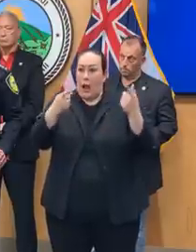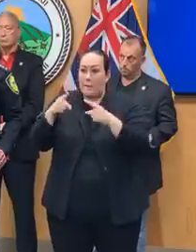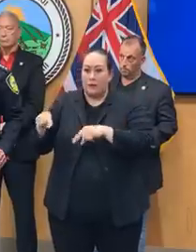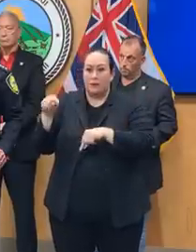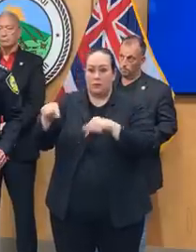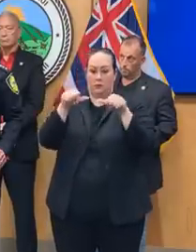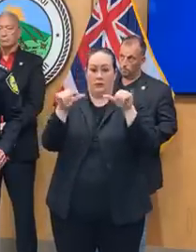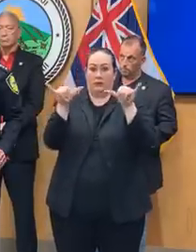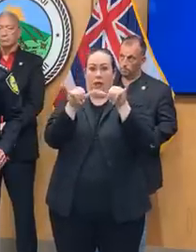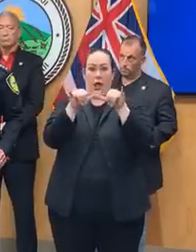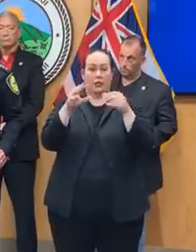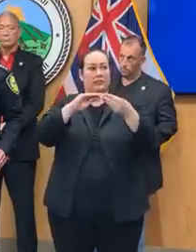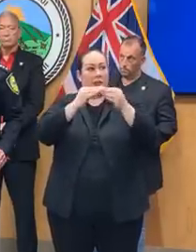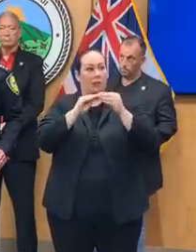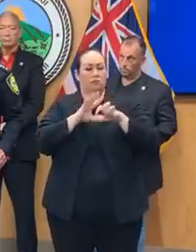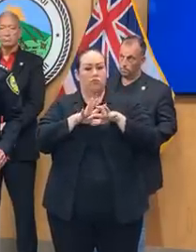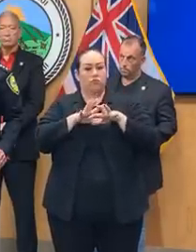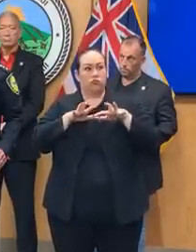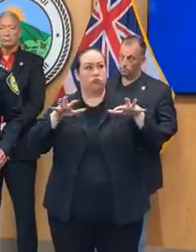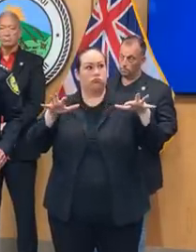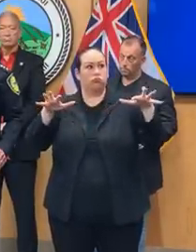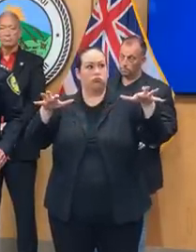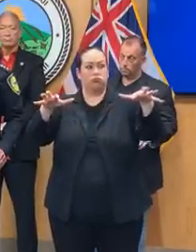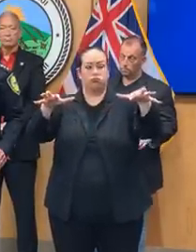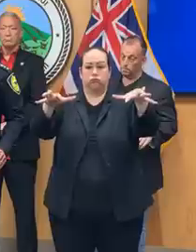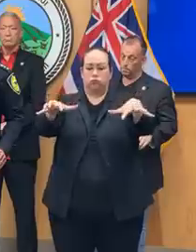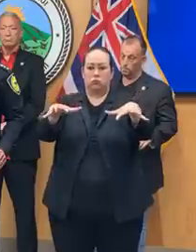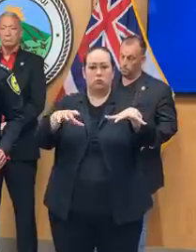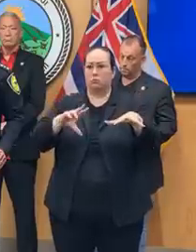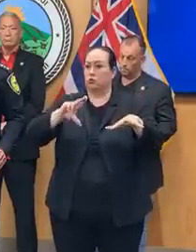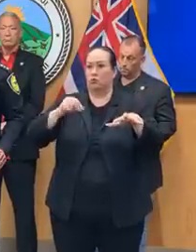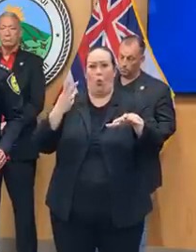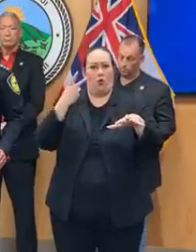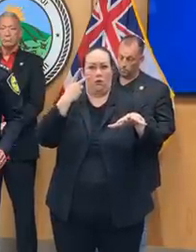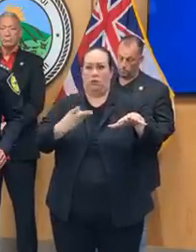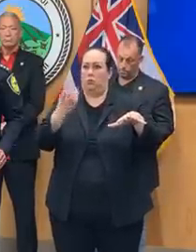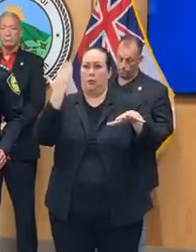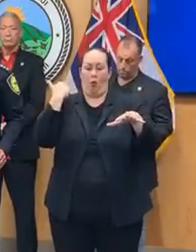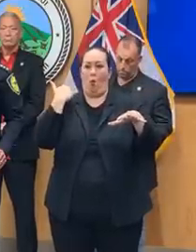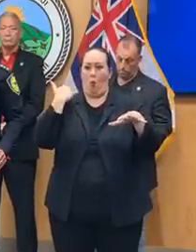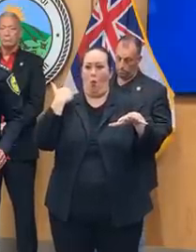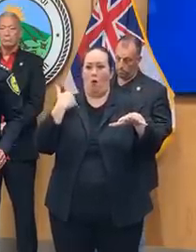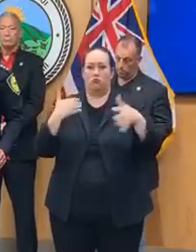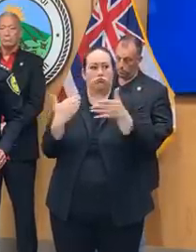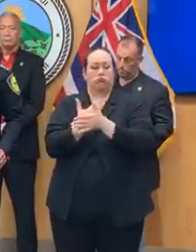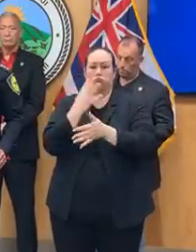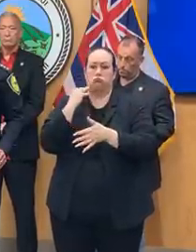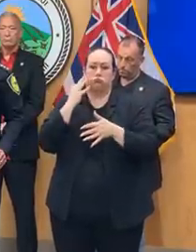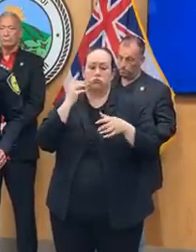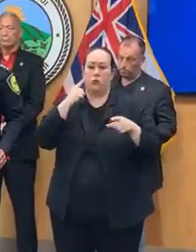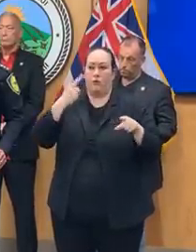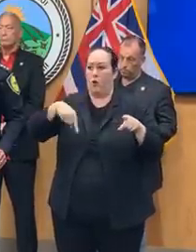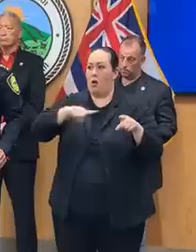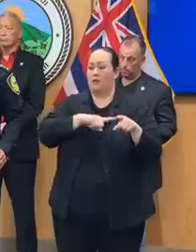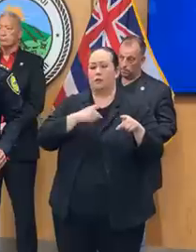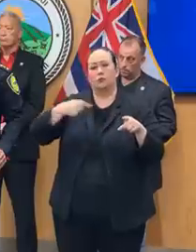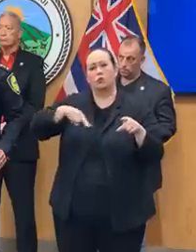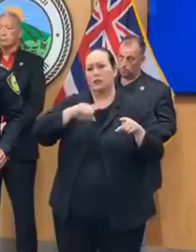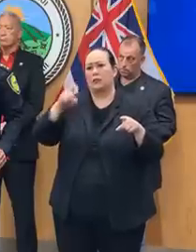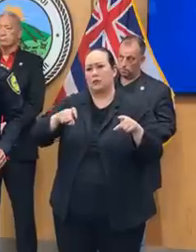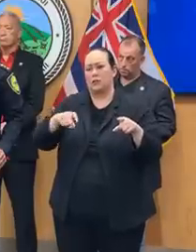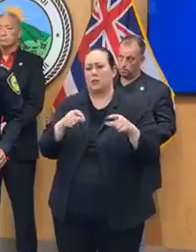this size, not this number, not this volume, and we're not done. And so we ask for your continued prayers. We really need